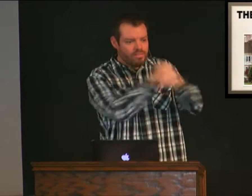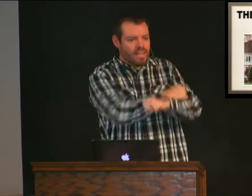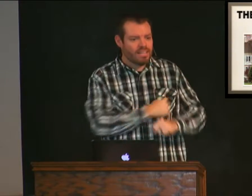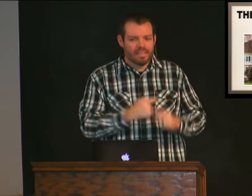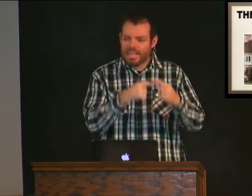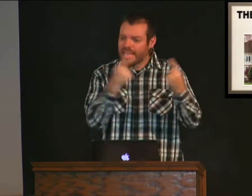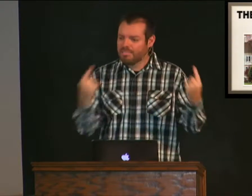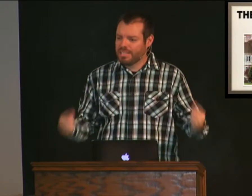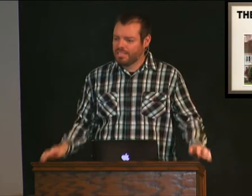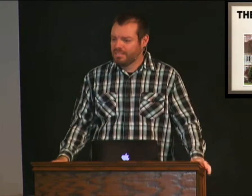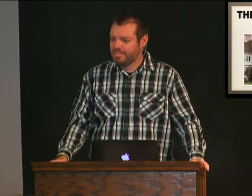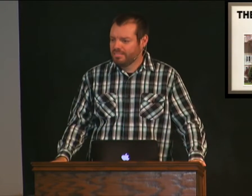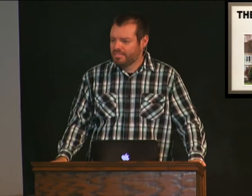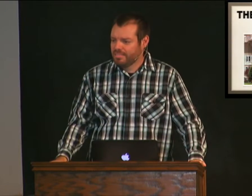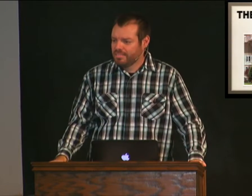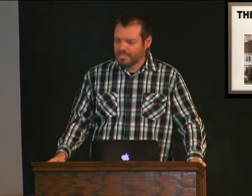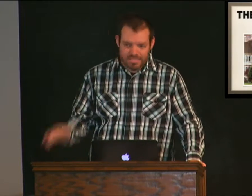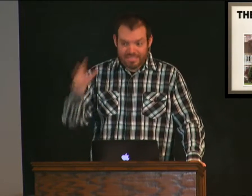to fight the enemy.